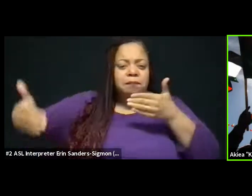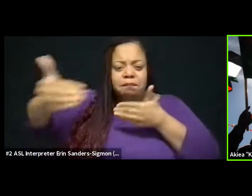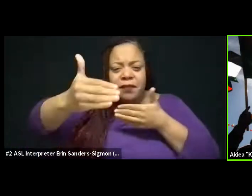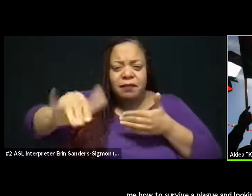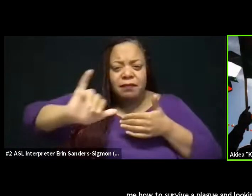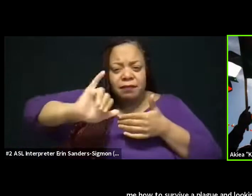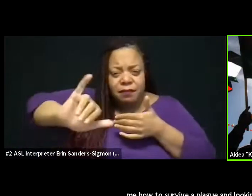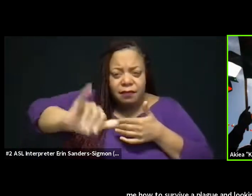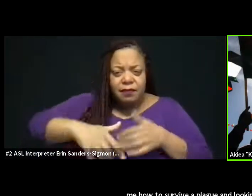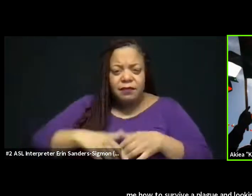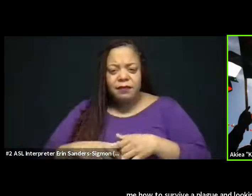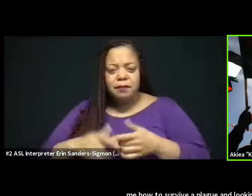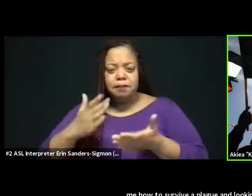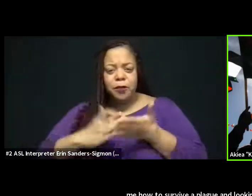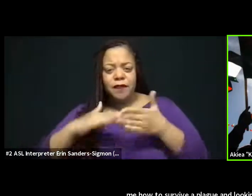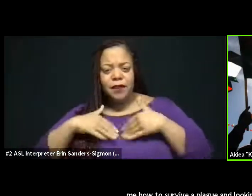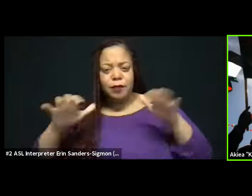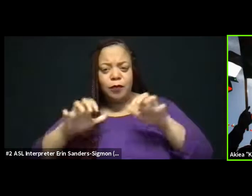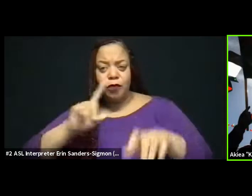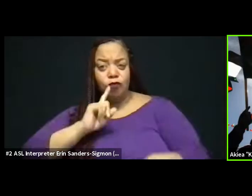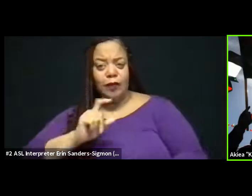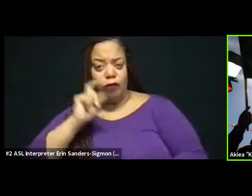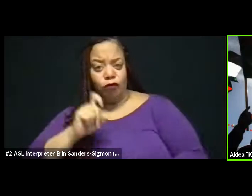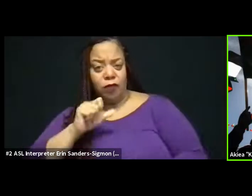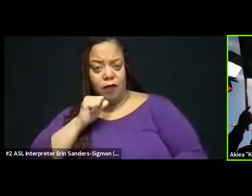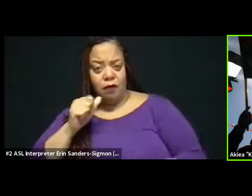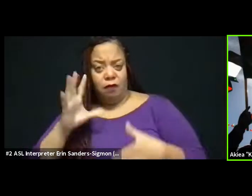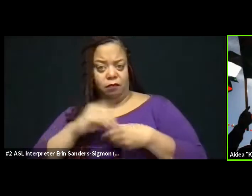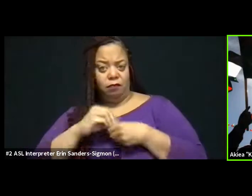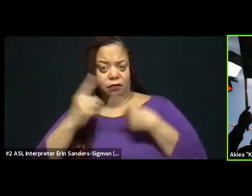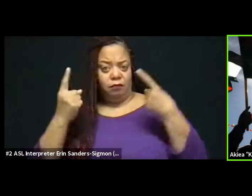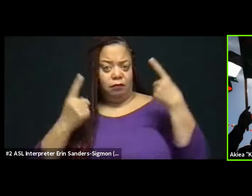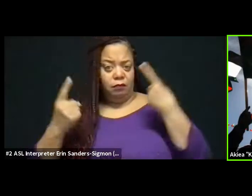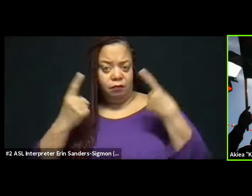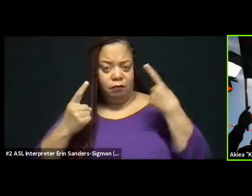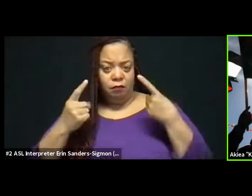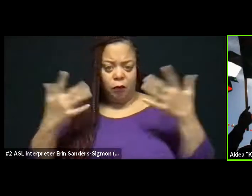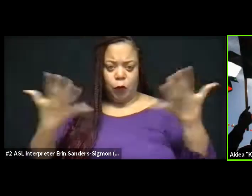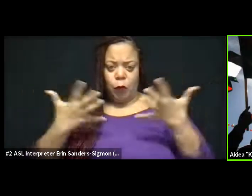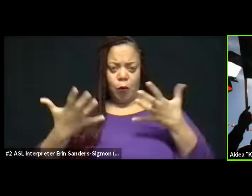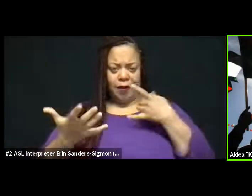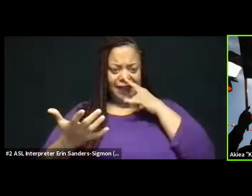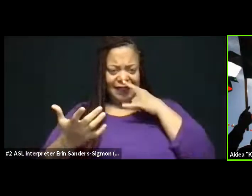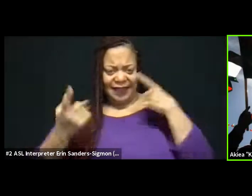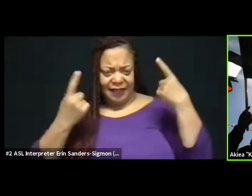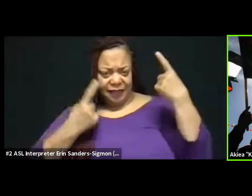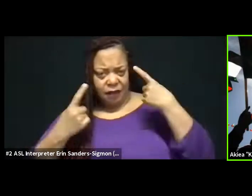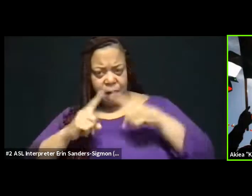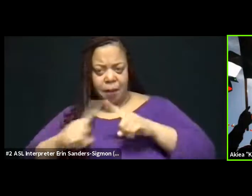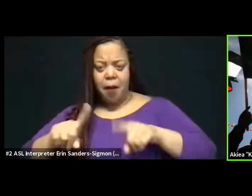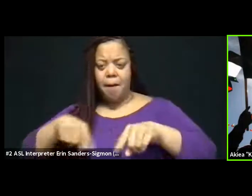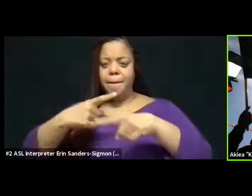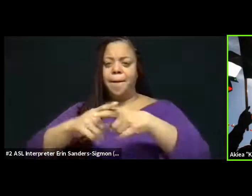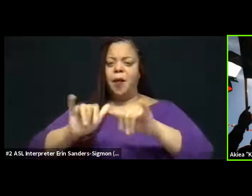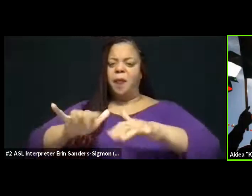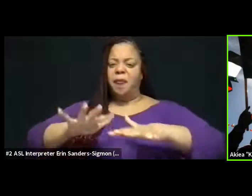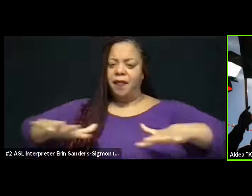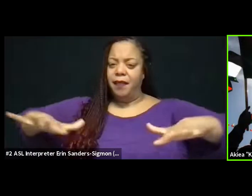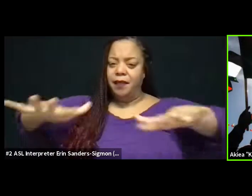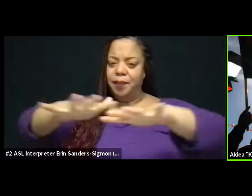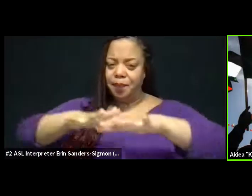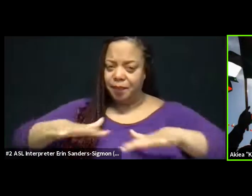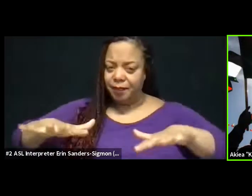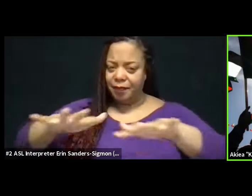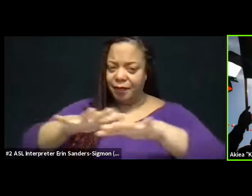be wondering more about what kids are wondering. We have to really do that more often,